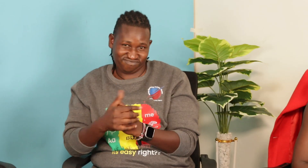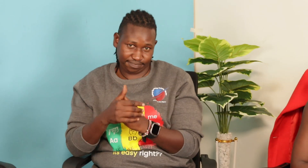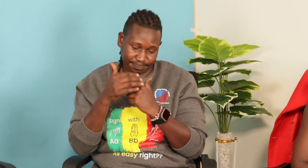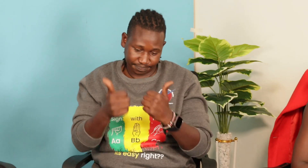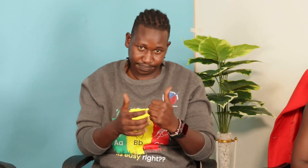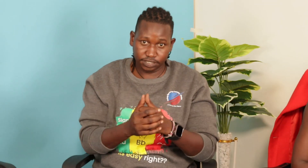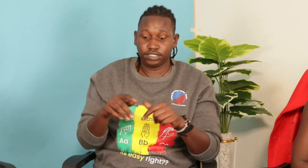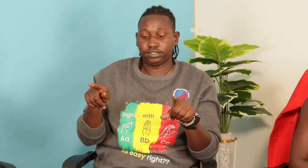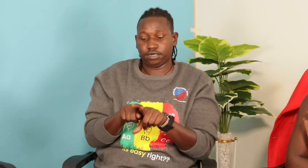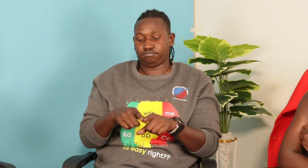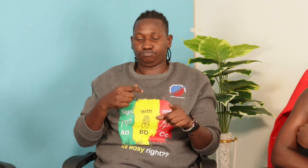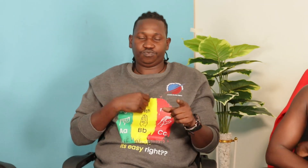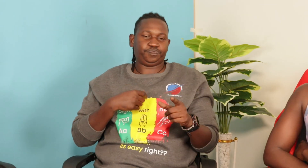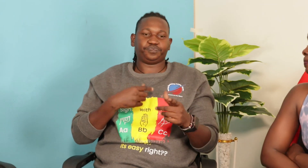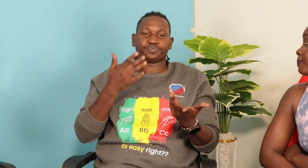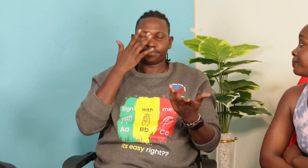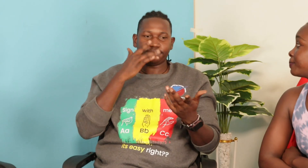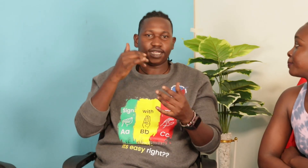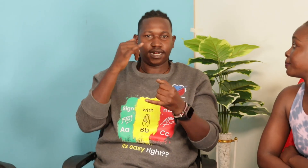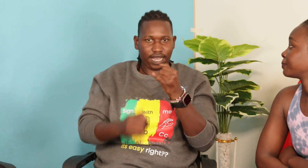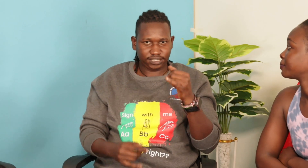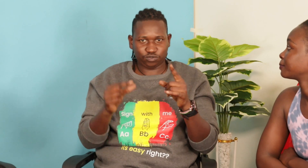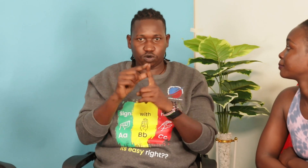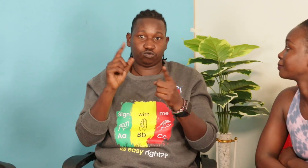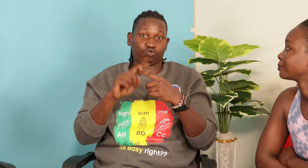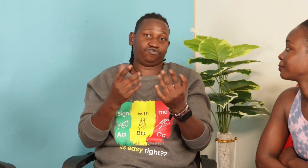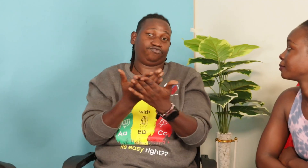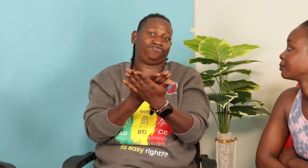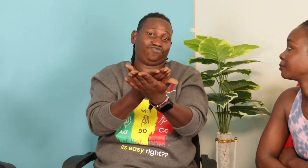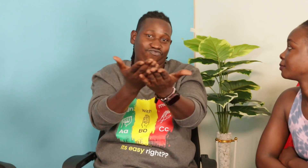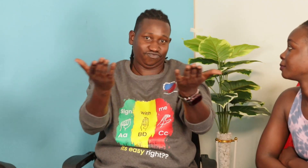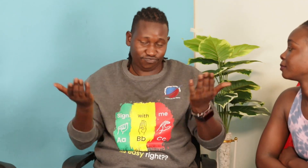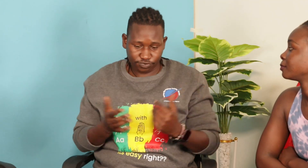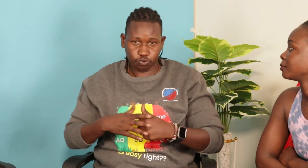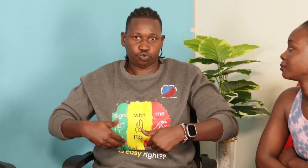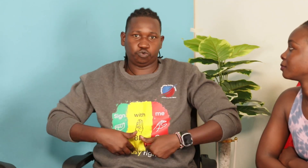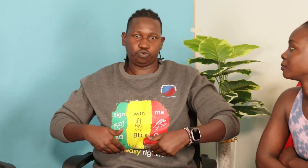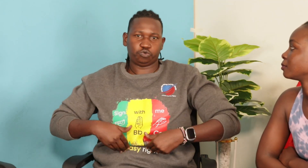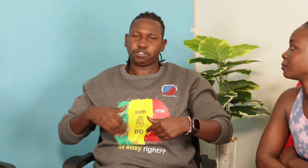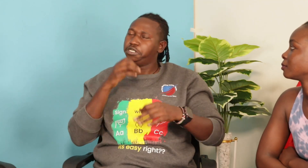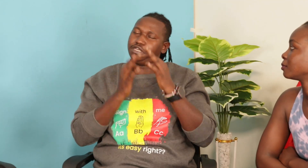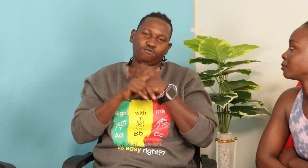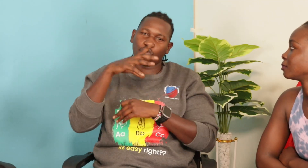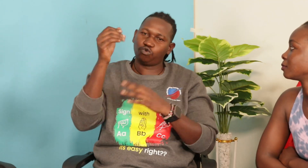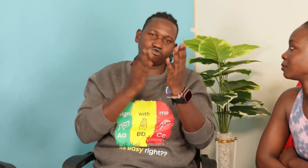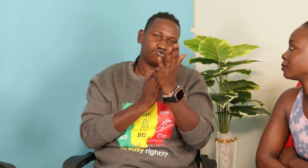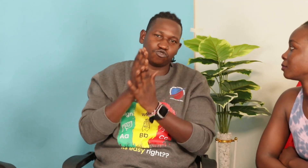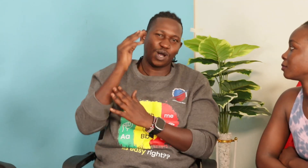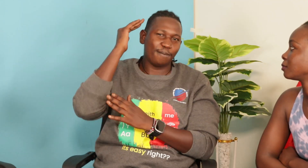so if they don't get an interpreter, what will the deaf do? So one last word that I'll offer to you,